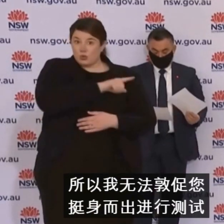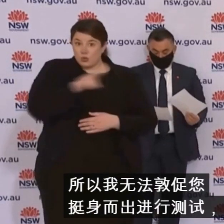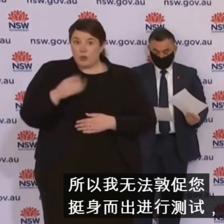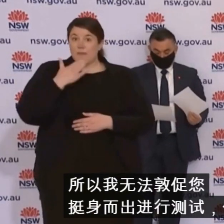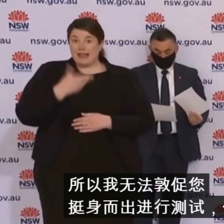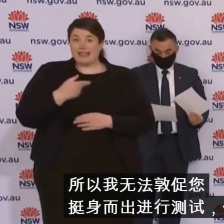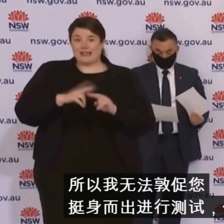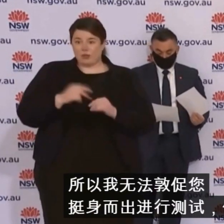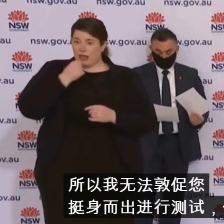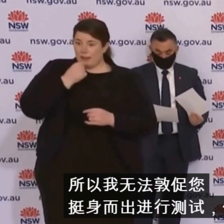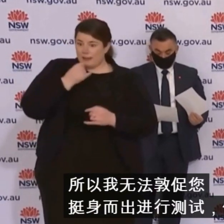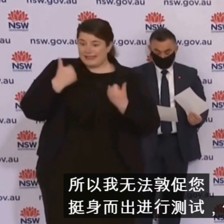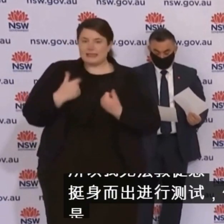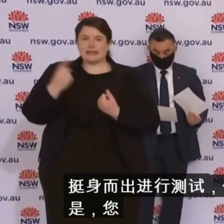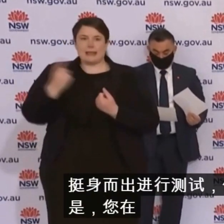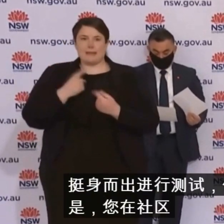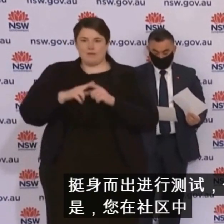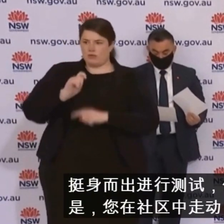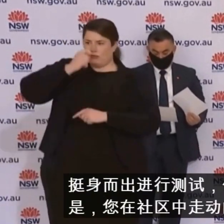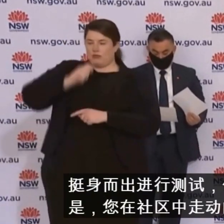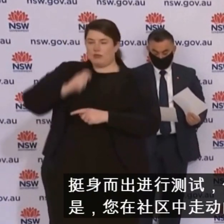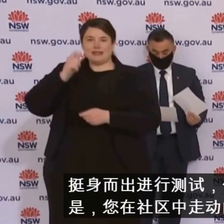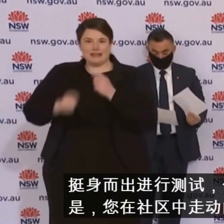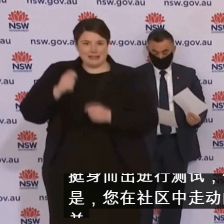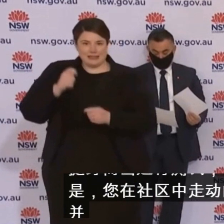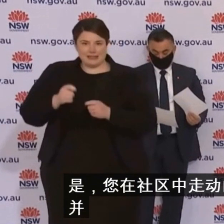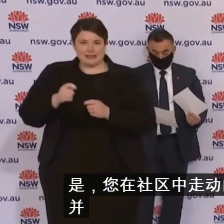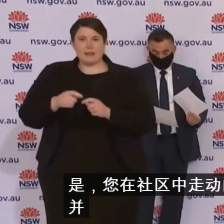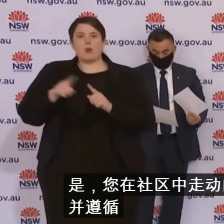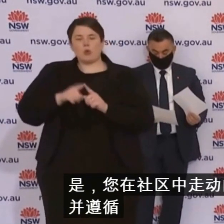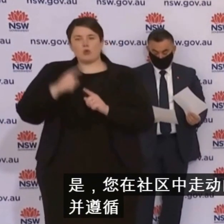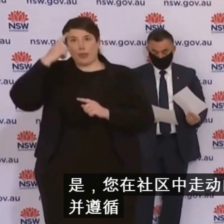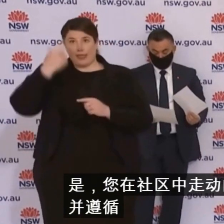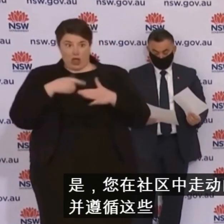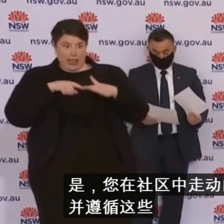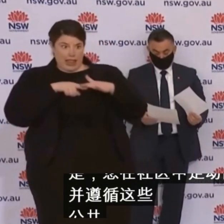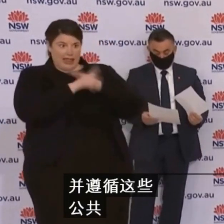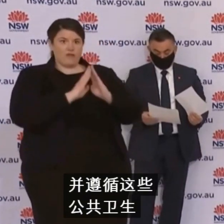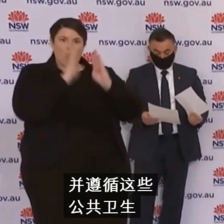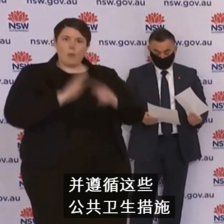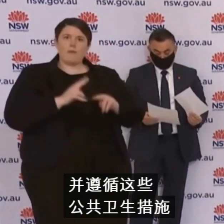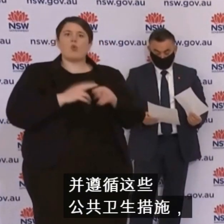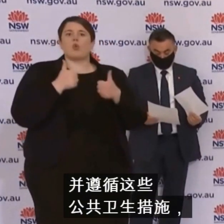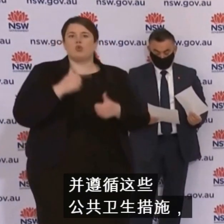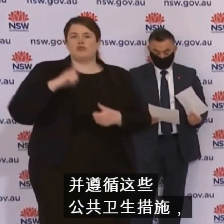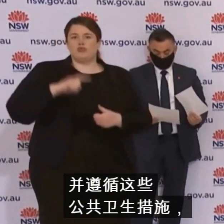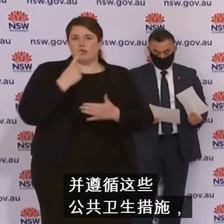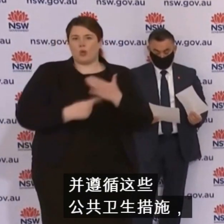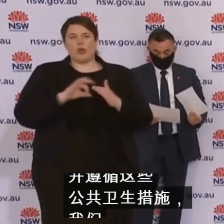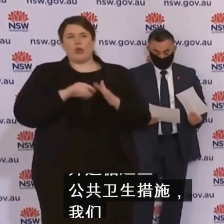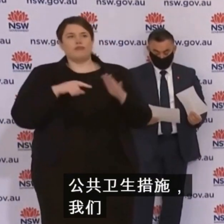for testing, but importantly be very careful in the way you move about in your community and follow those public health